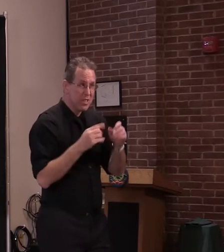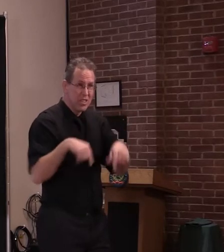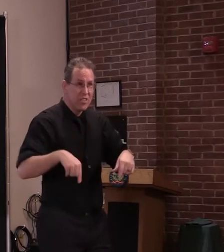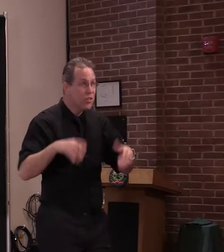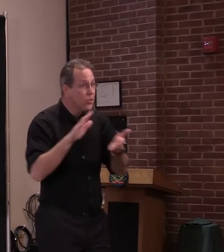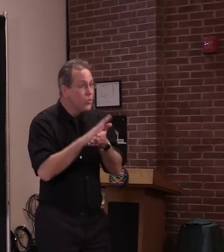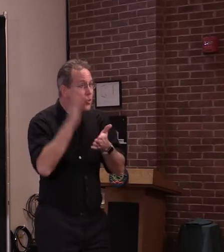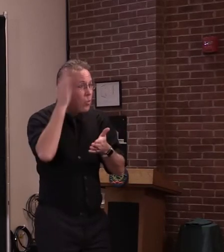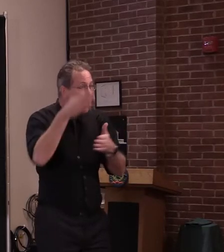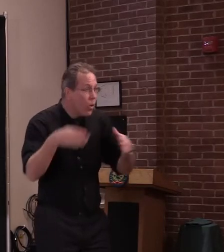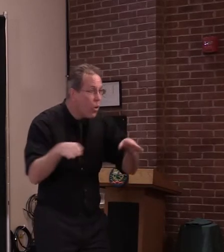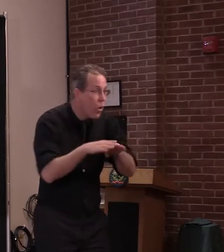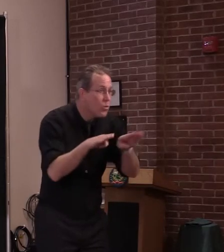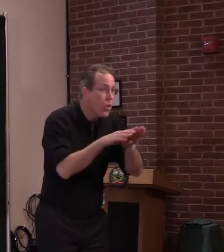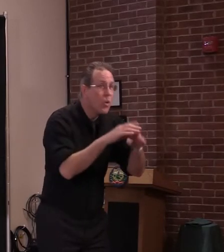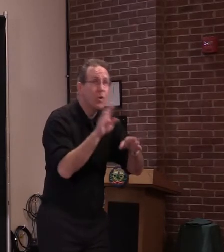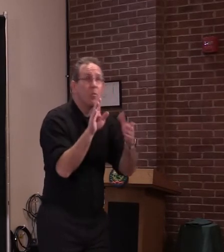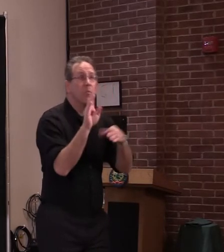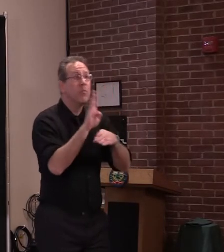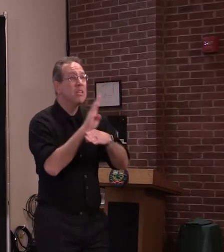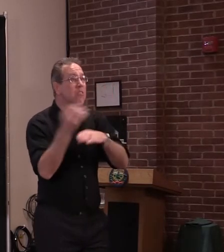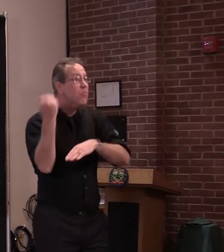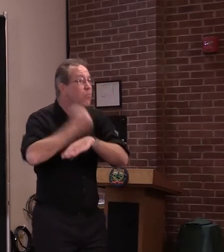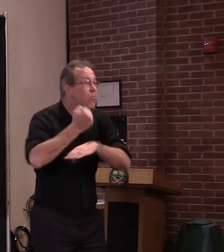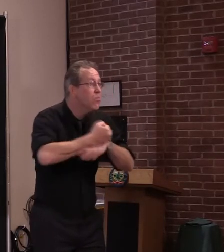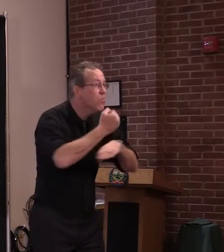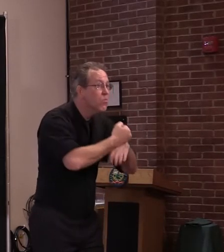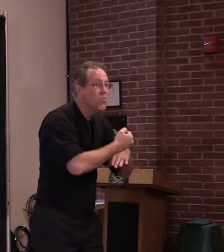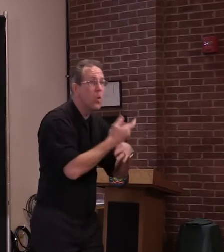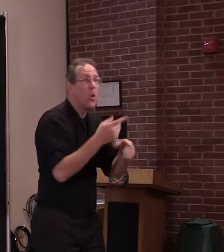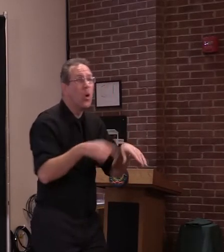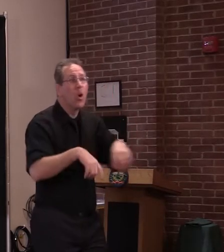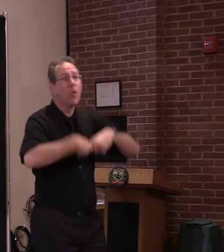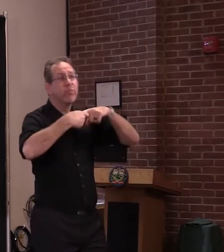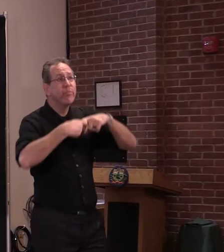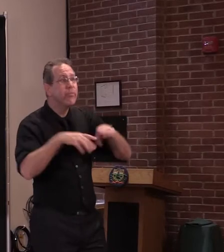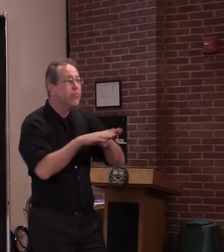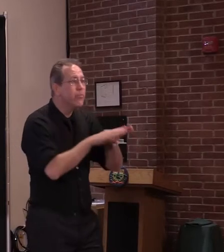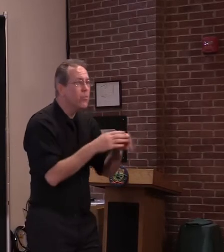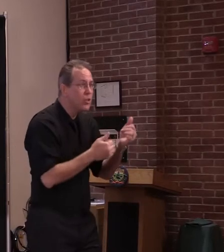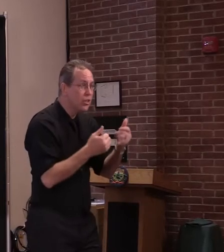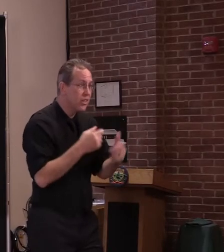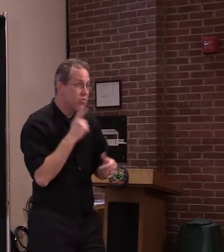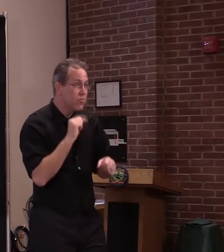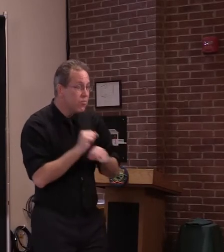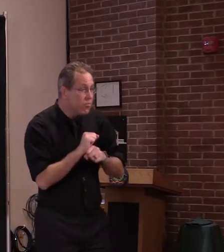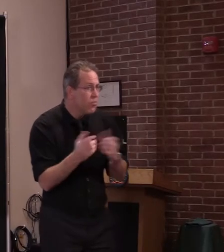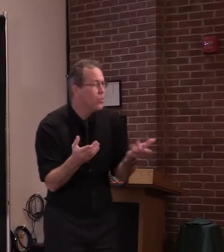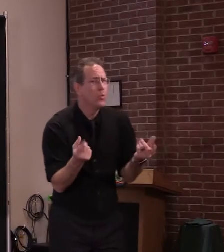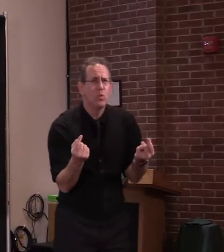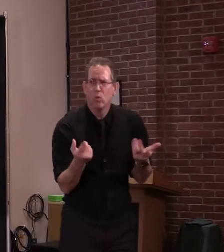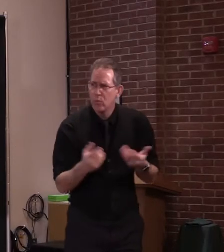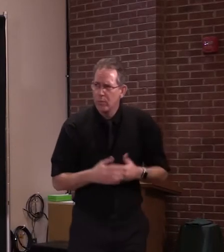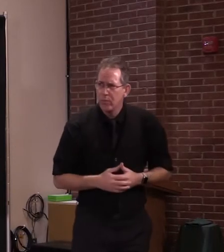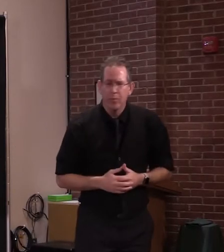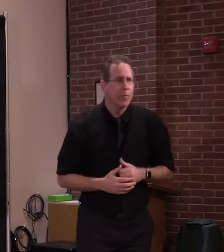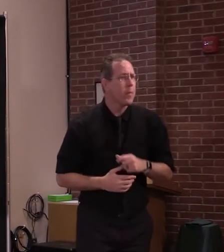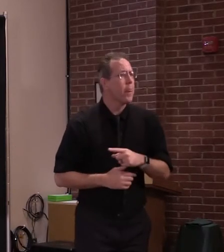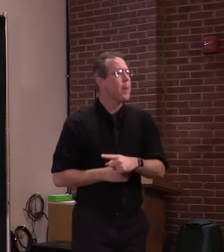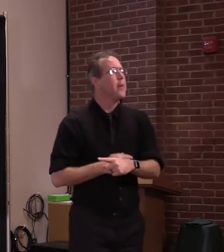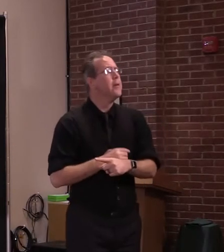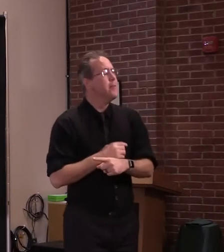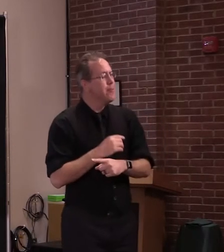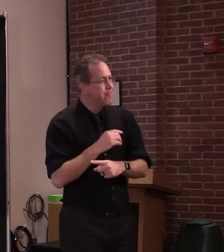work. I know we're in this surge, but yeah. That would be an incredible increase in cases. Again, that is a